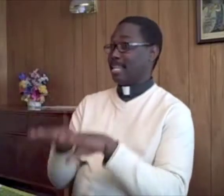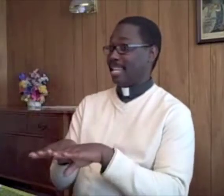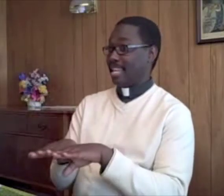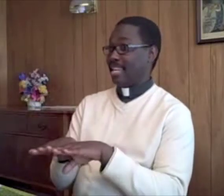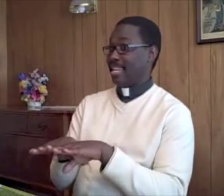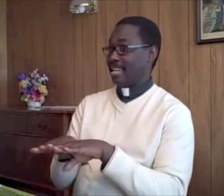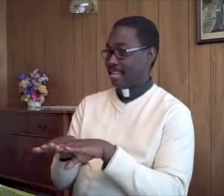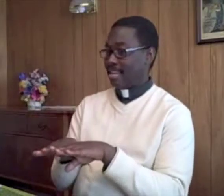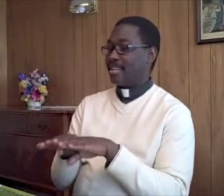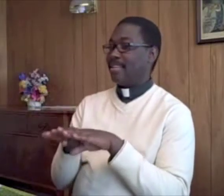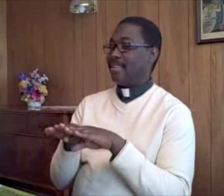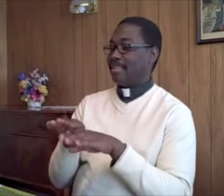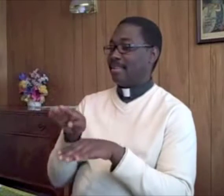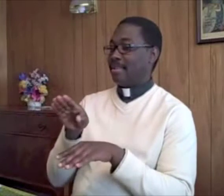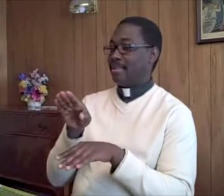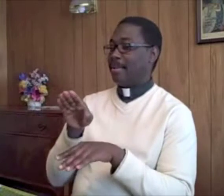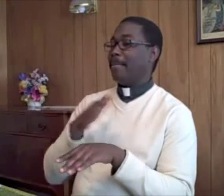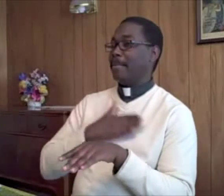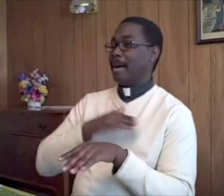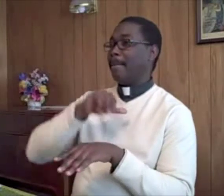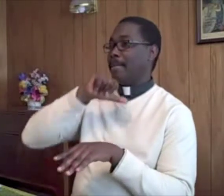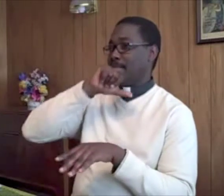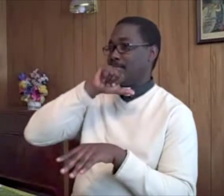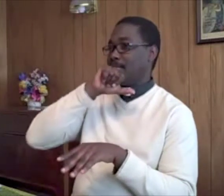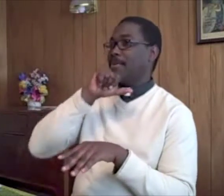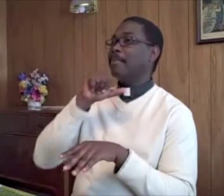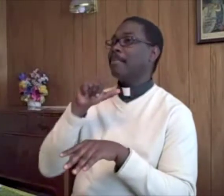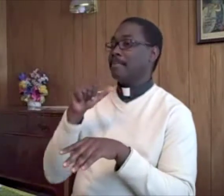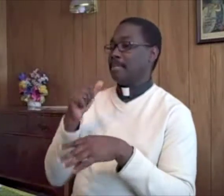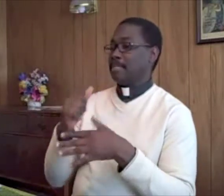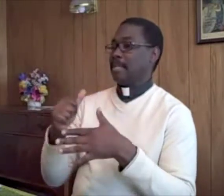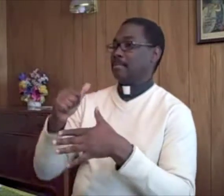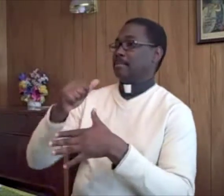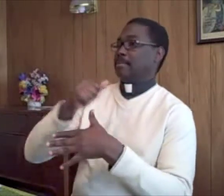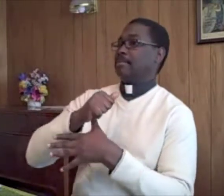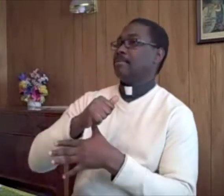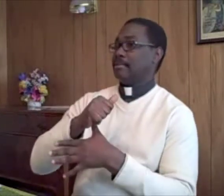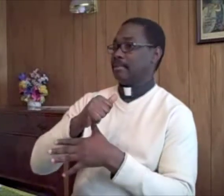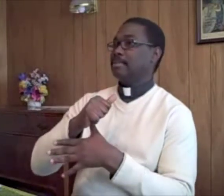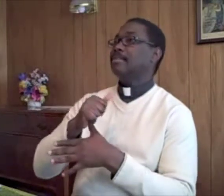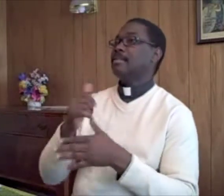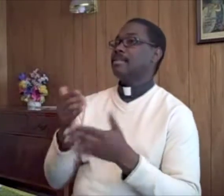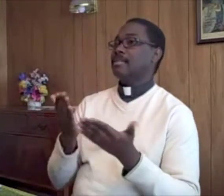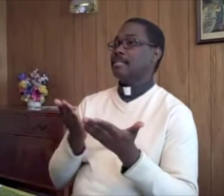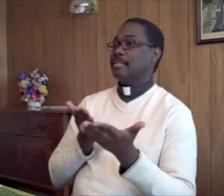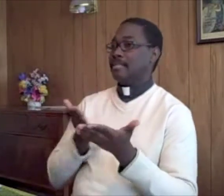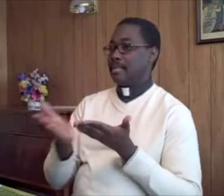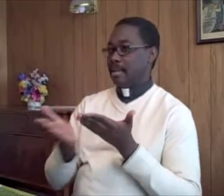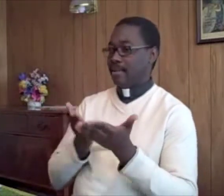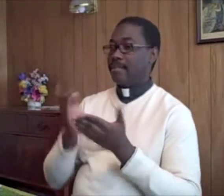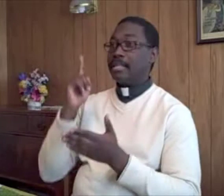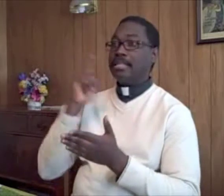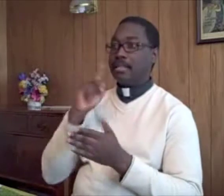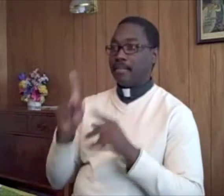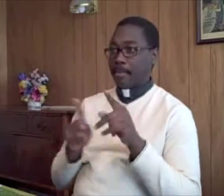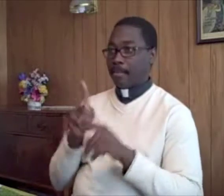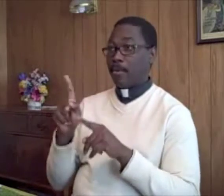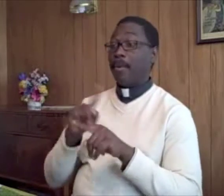Well, when I was ordained, the bishop told me that he wanted my top priority to be serving the deaf community, through